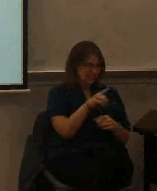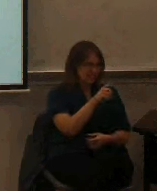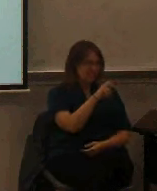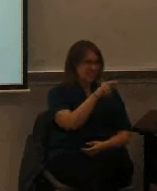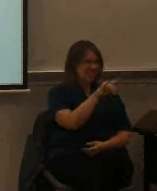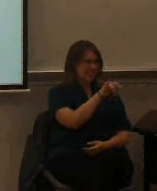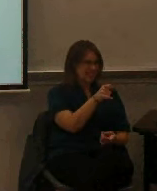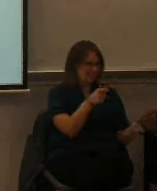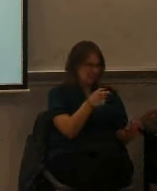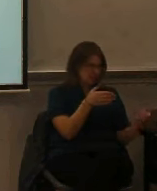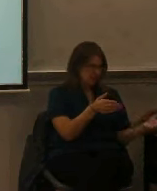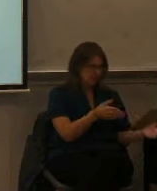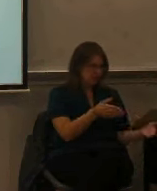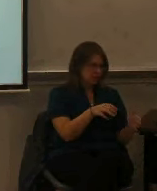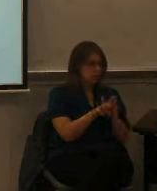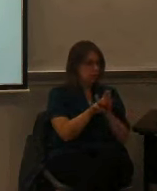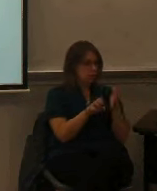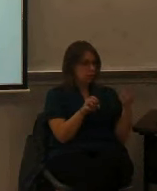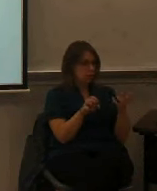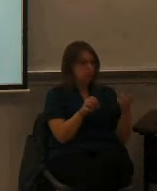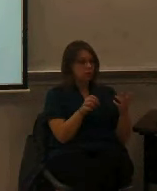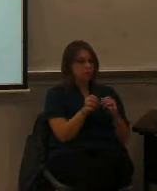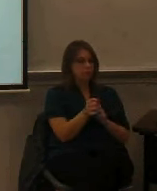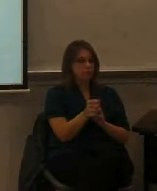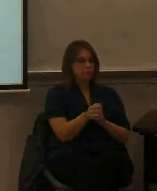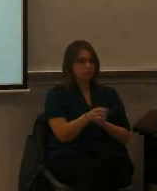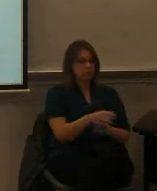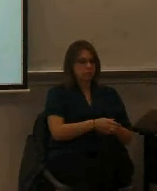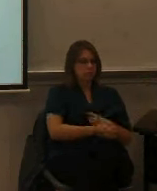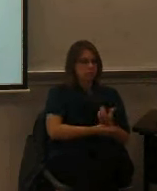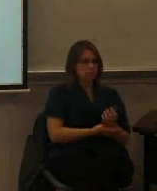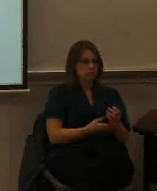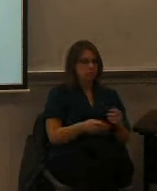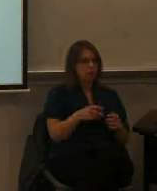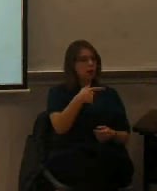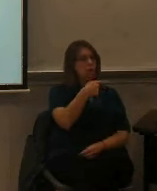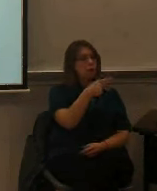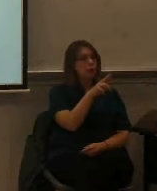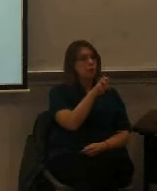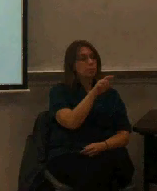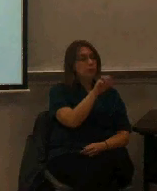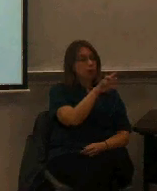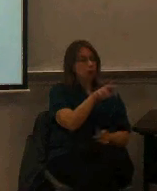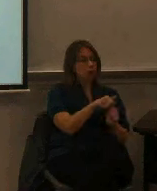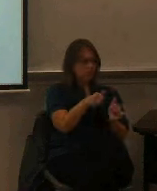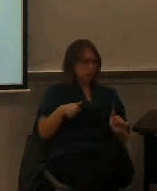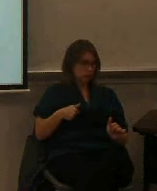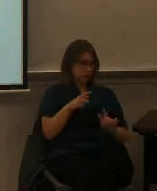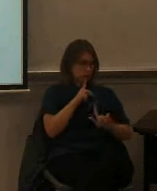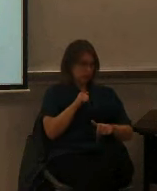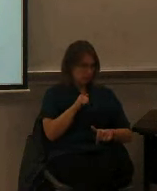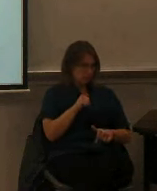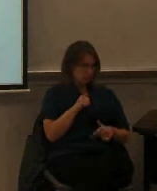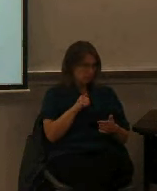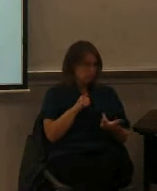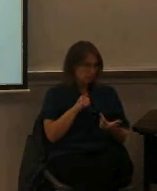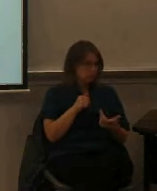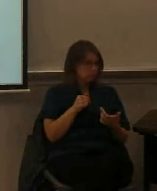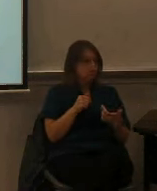So this would be, an example of this would be, say, a predator avoidance response that's evolved,